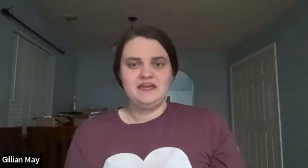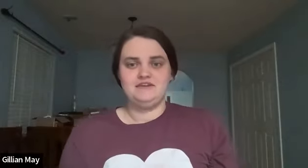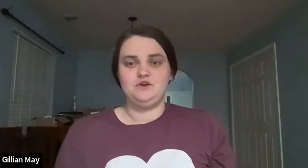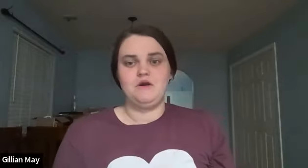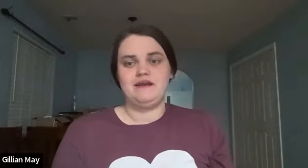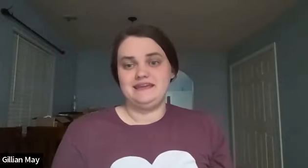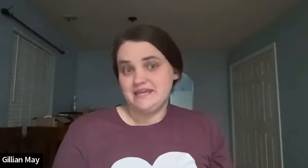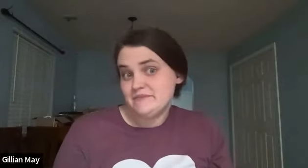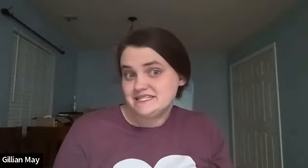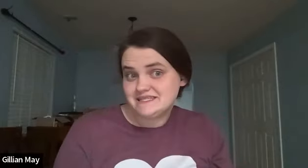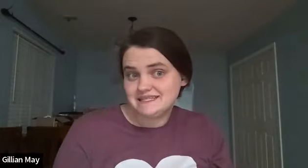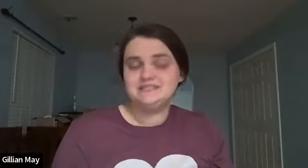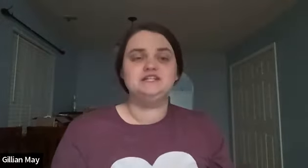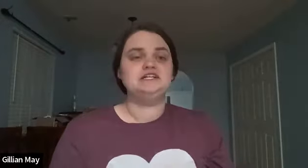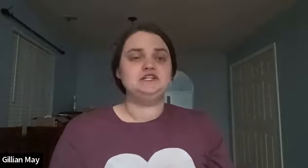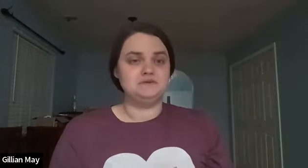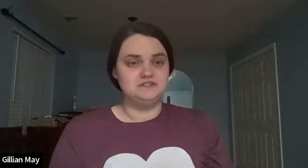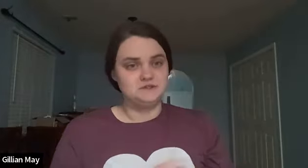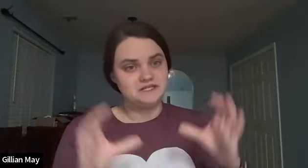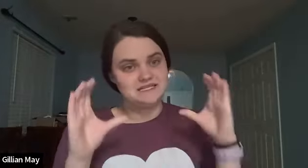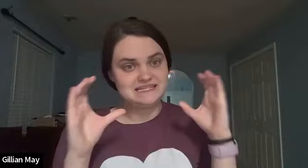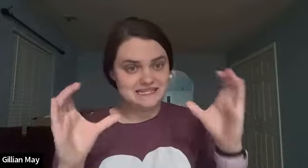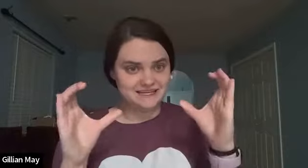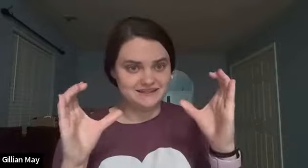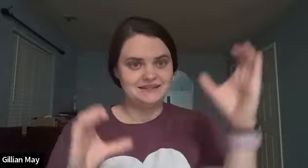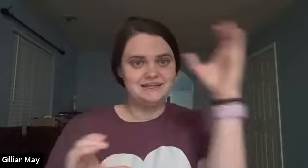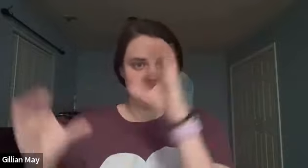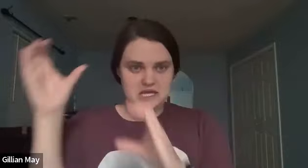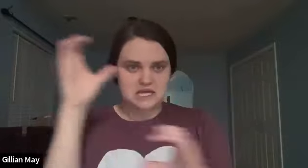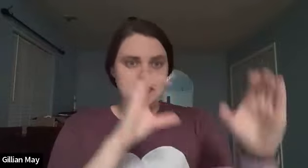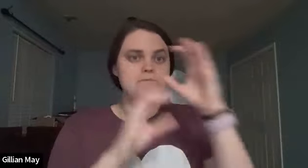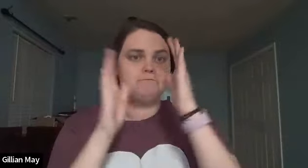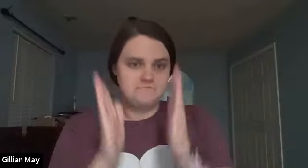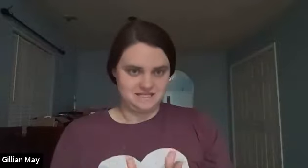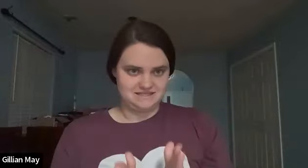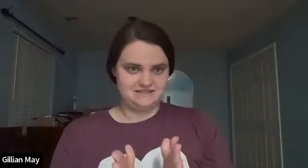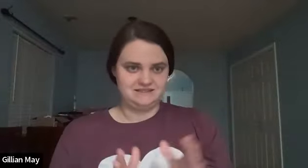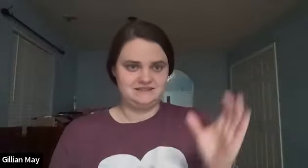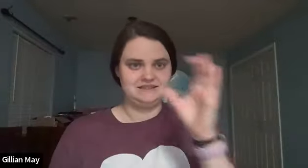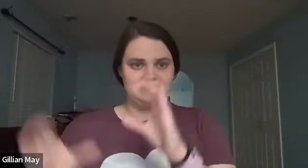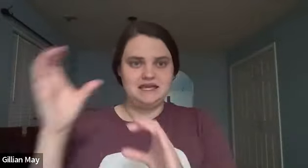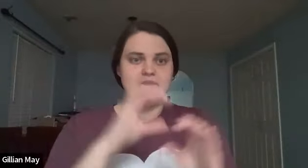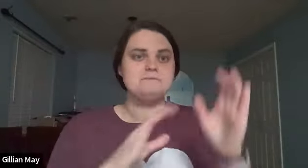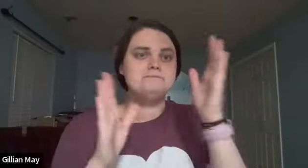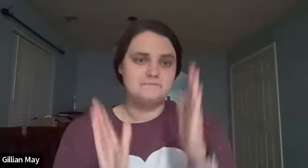If you are a chemist, you will do it with a C. Chemist.